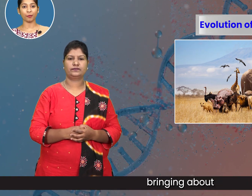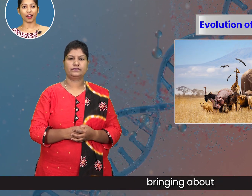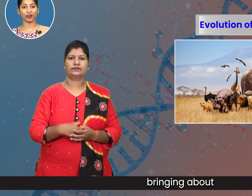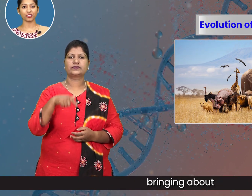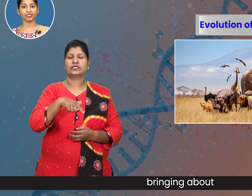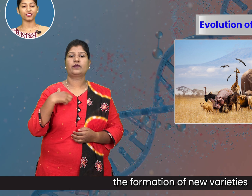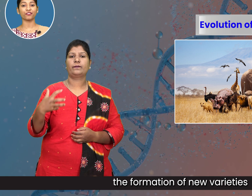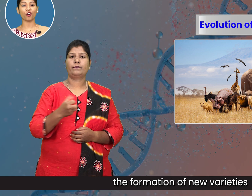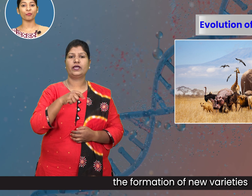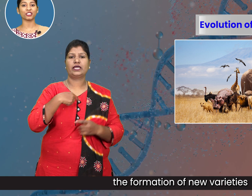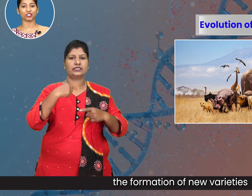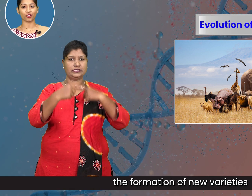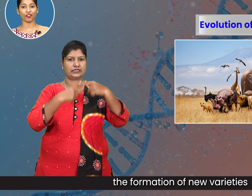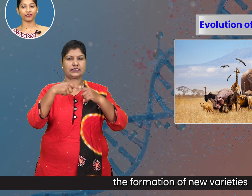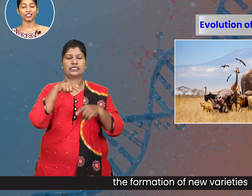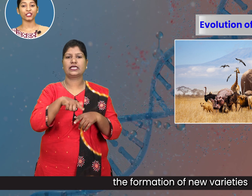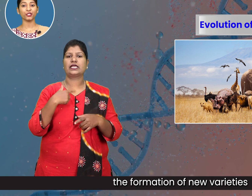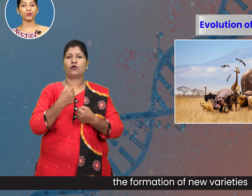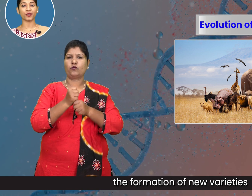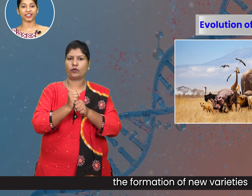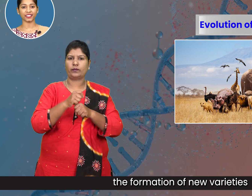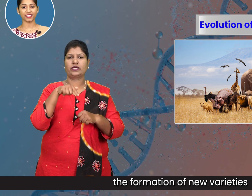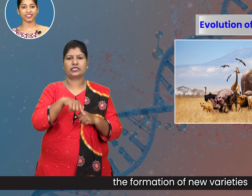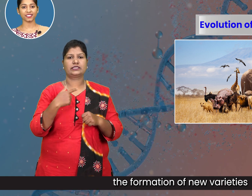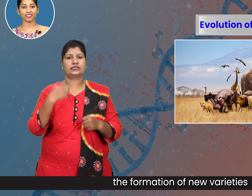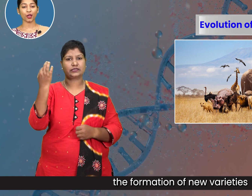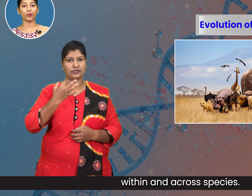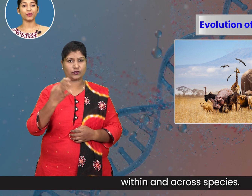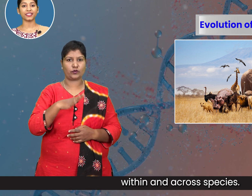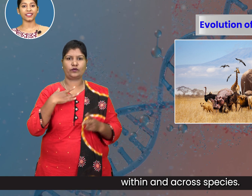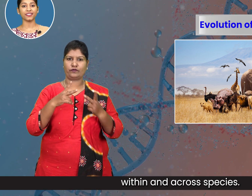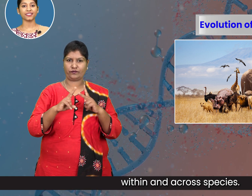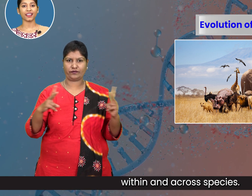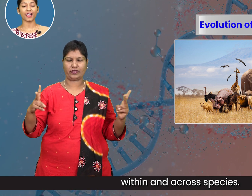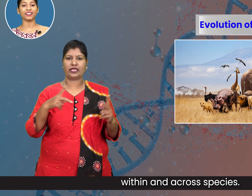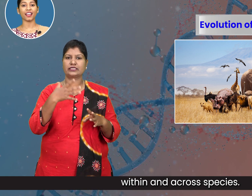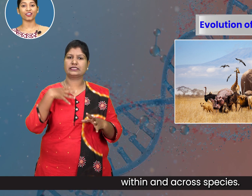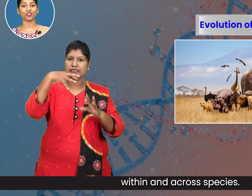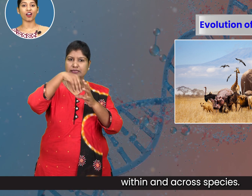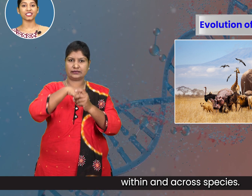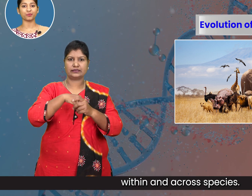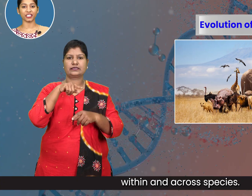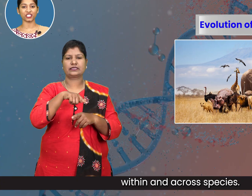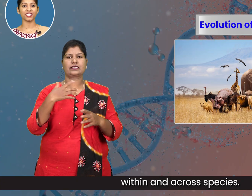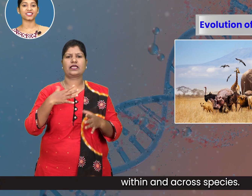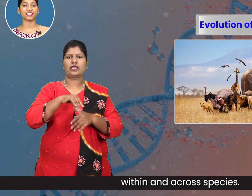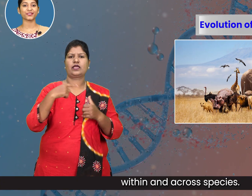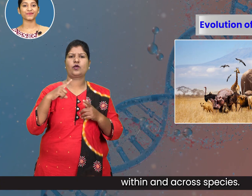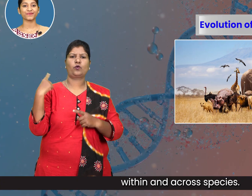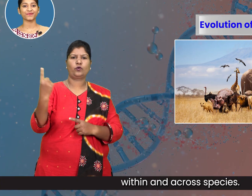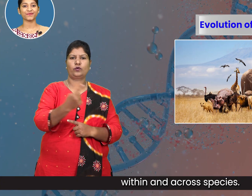bringing about the formation of new varieties within and across